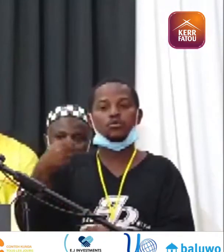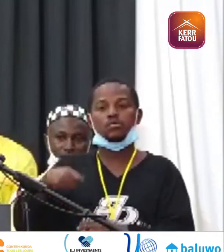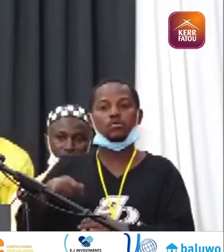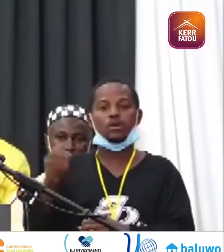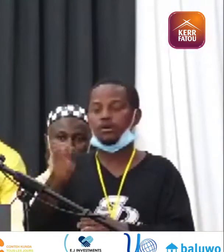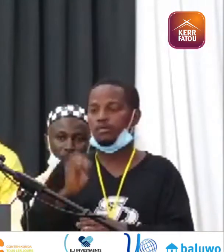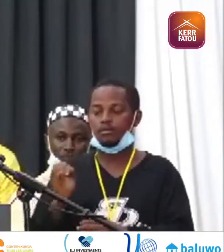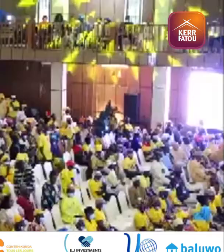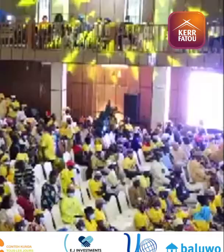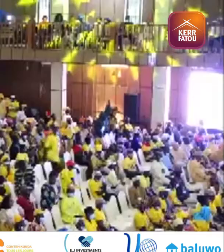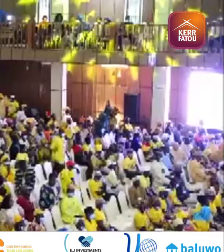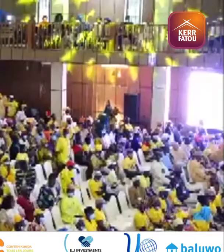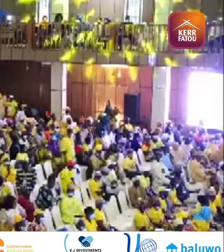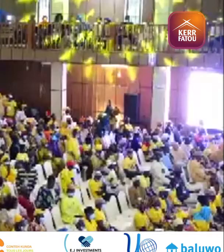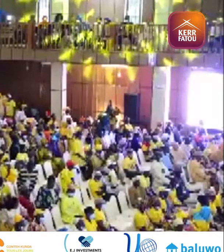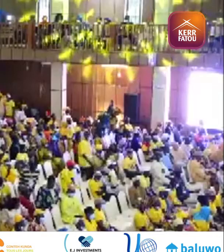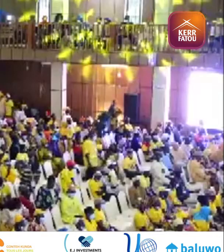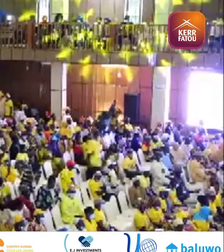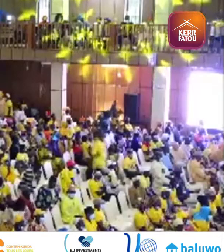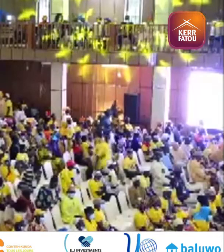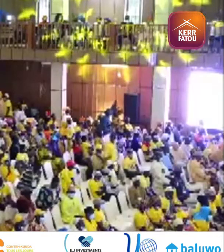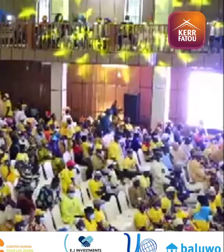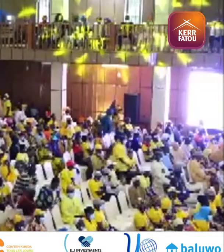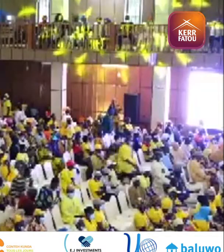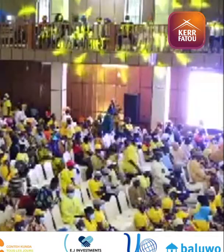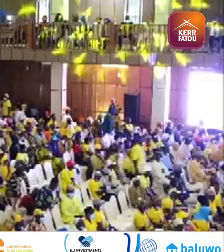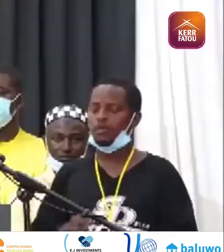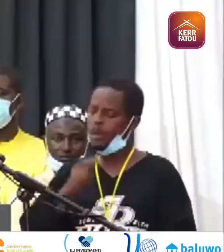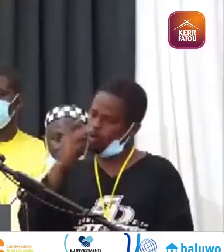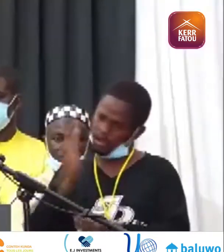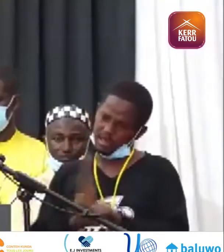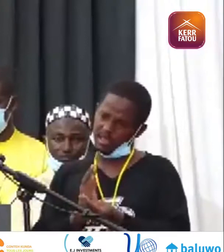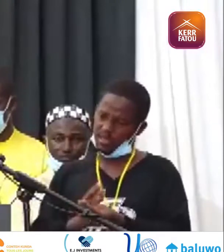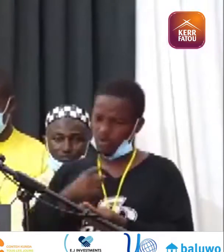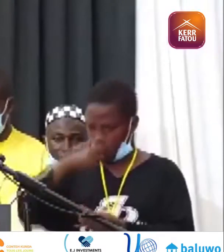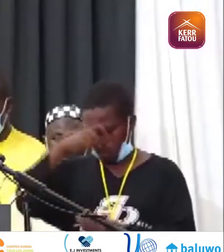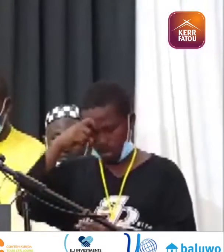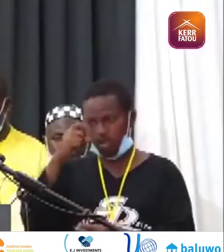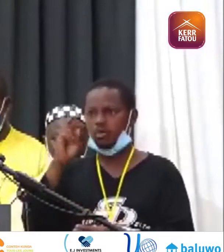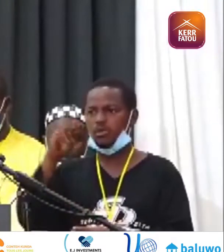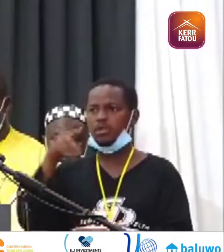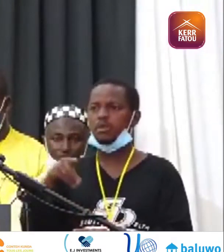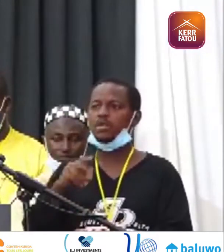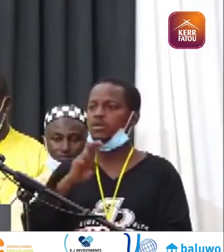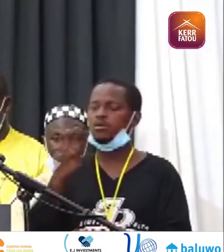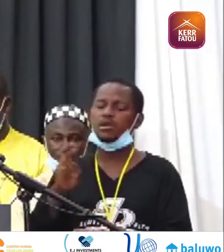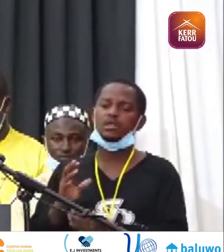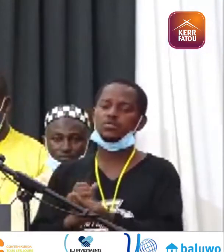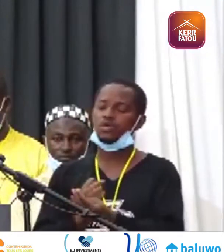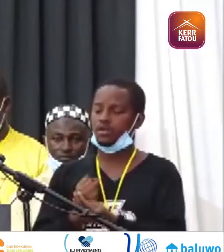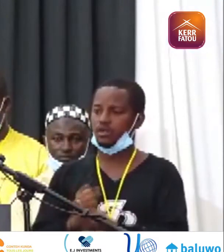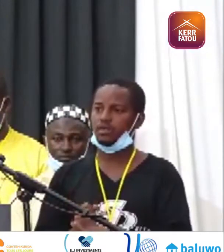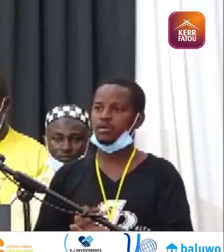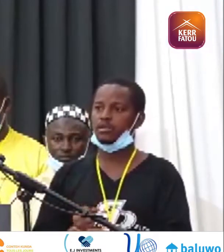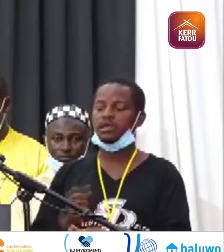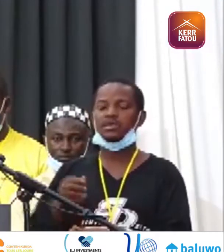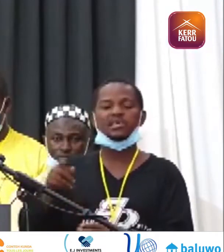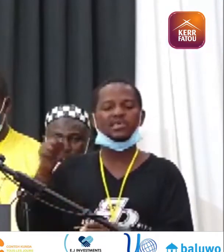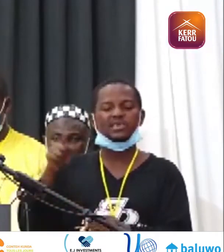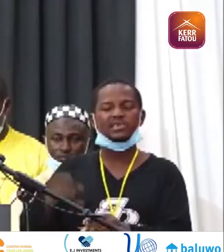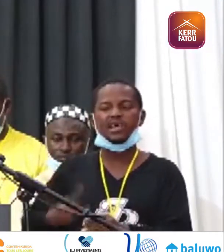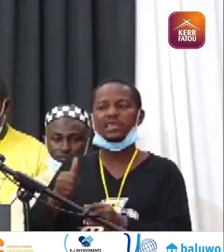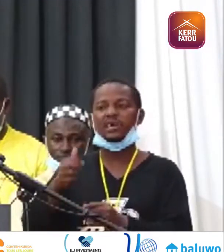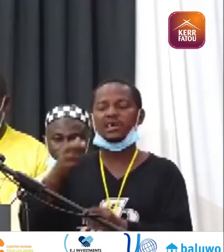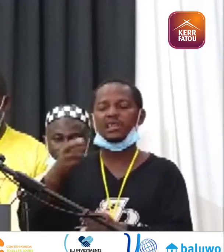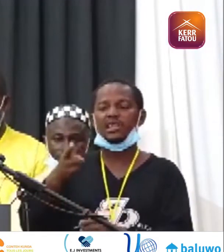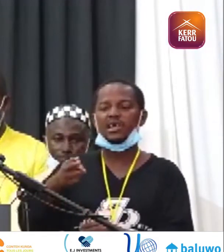contribute anything to it, as a witness working in the UDP National Treasury since 1996